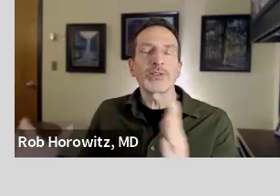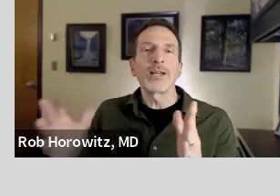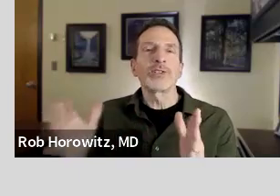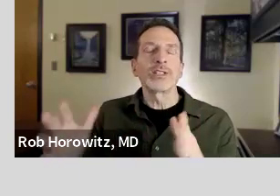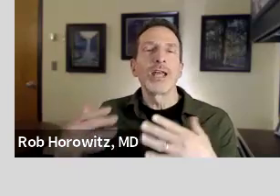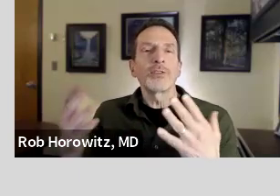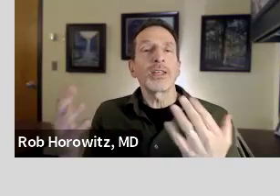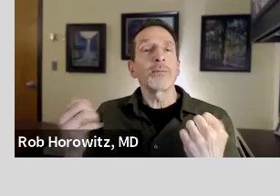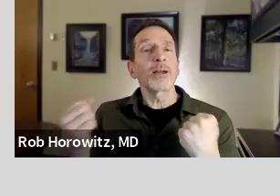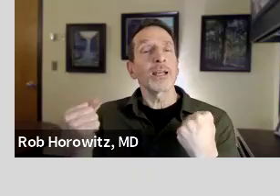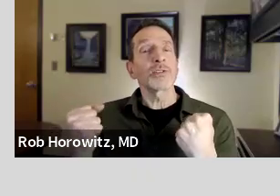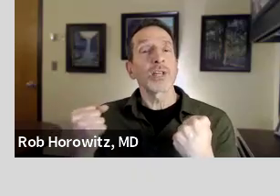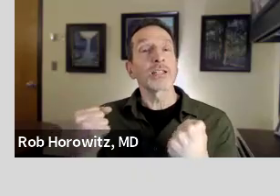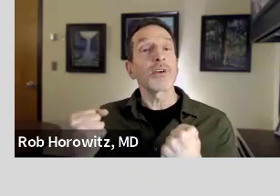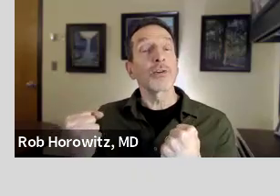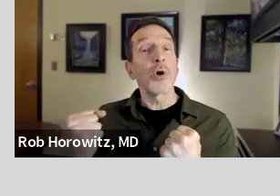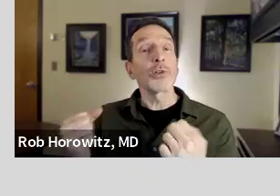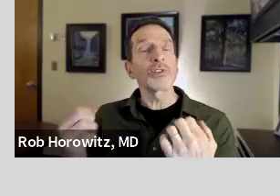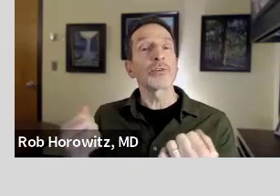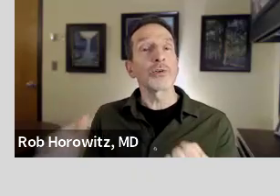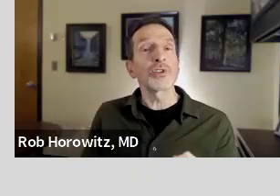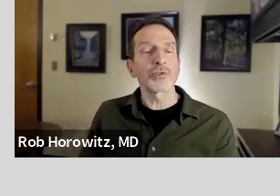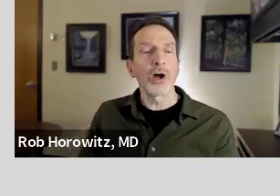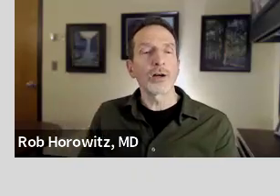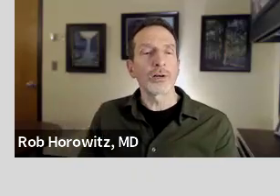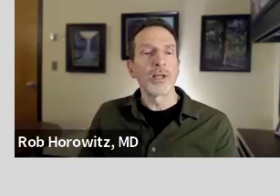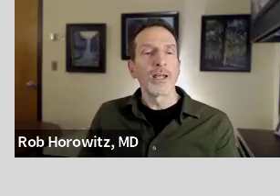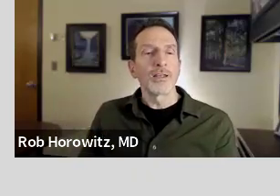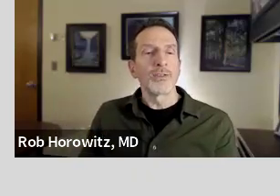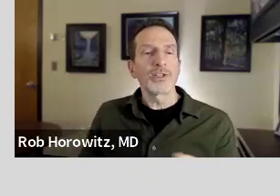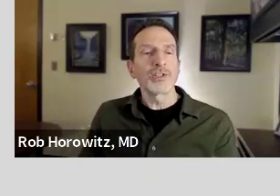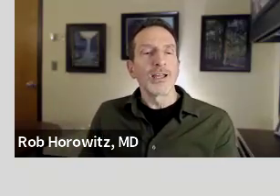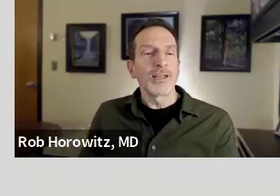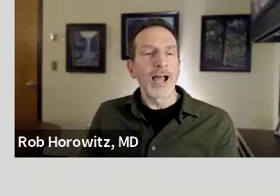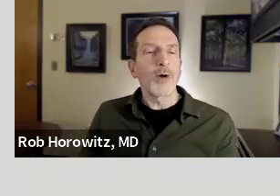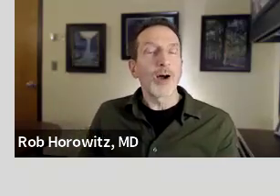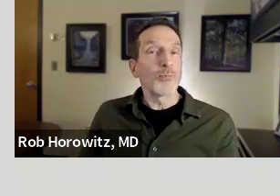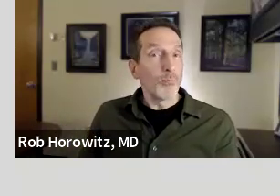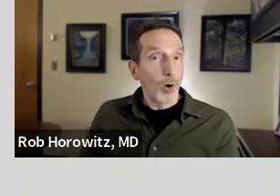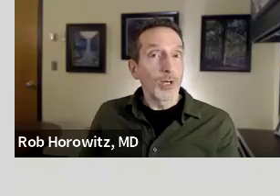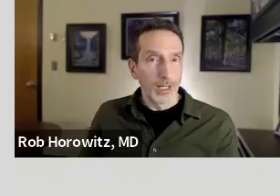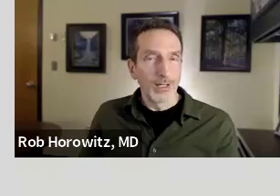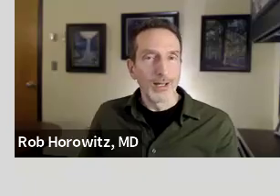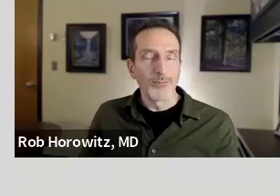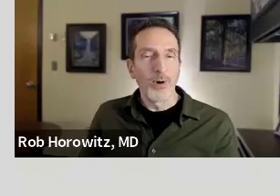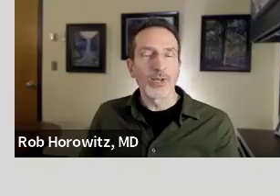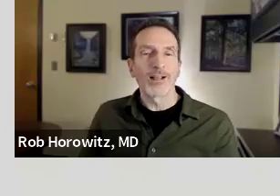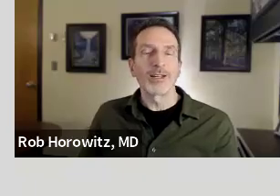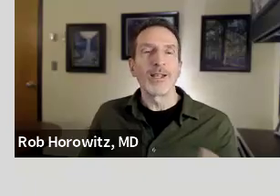couple illustrations, thinking about exercise, if our goal is to grow stronger, this now